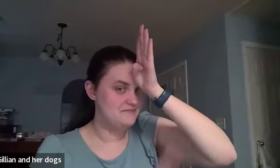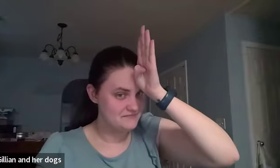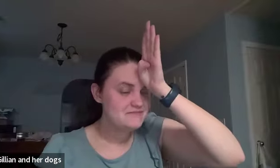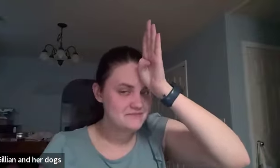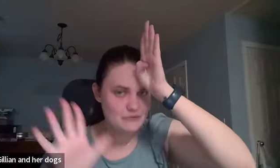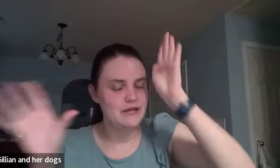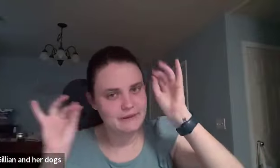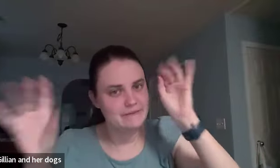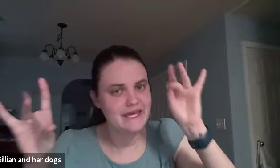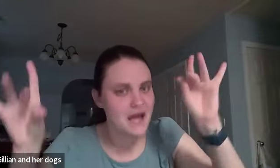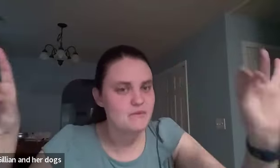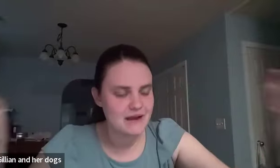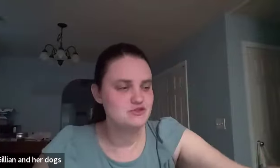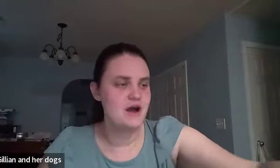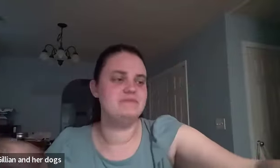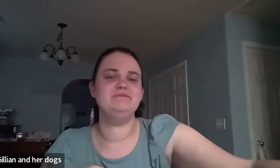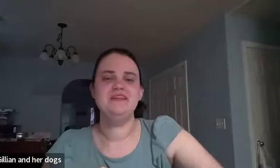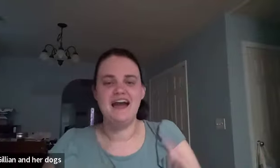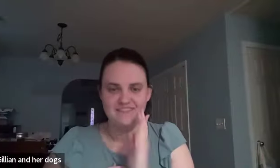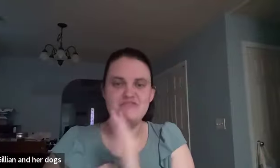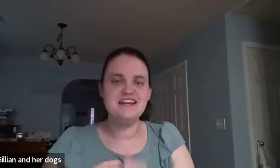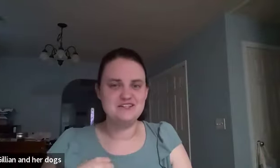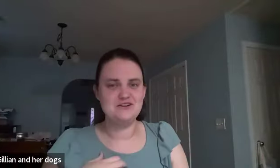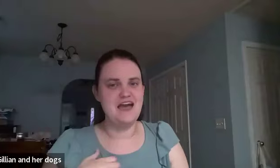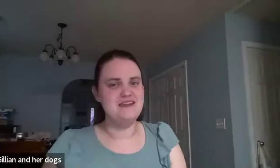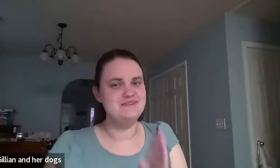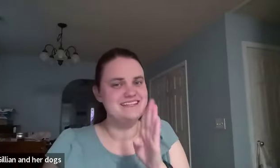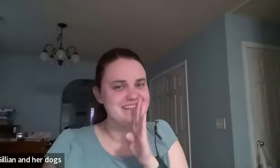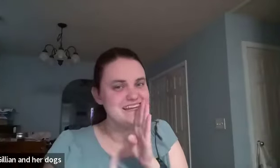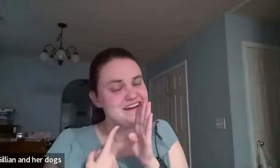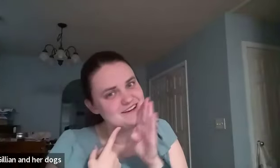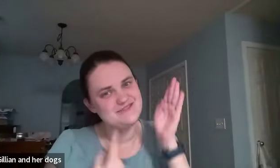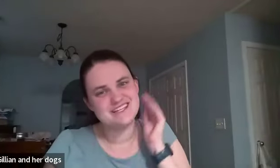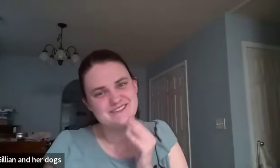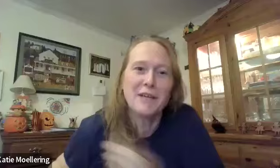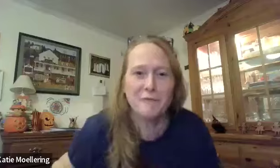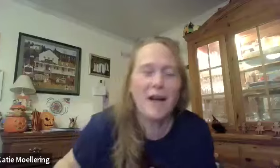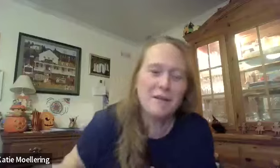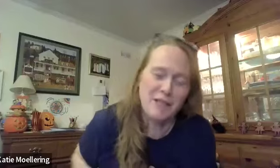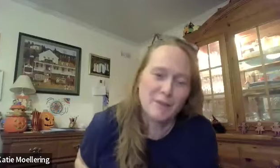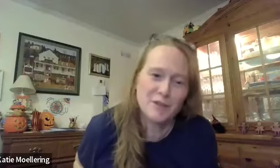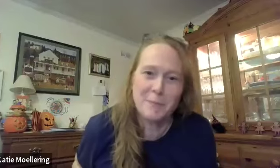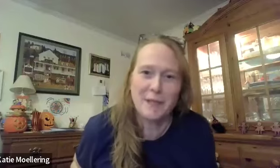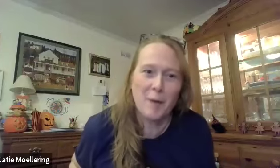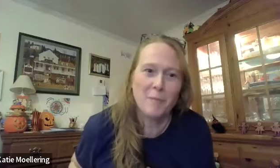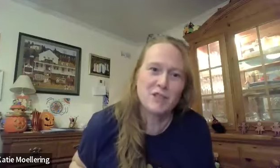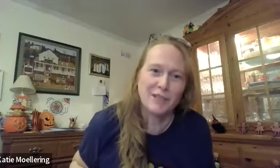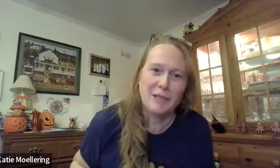Okay? If we can pick up when I'm dropping. I love that it took her that minute because this down It here took is me like 5 years to pick up what Jillian